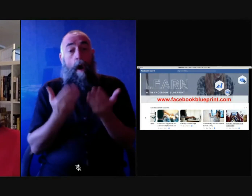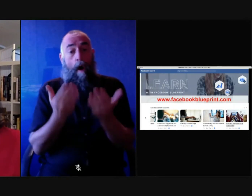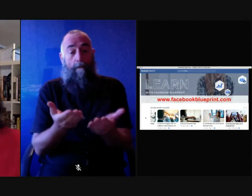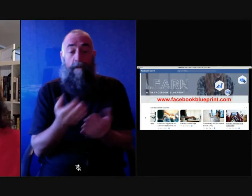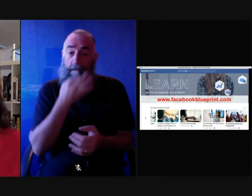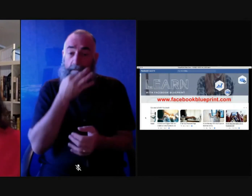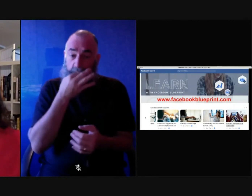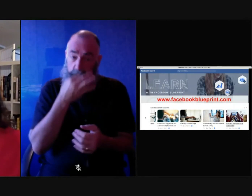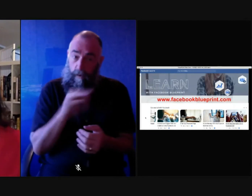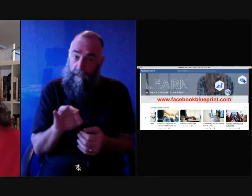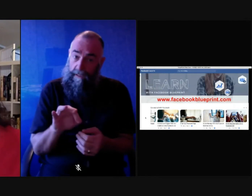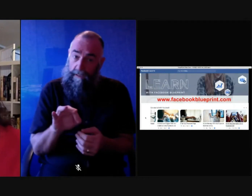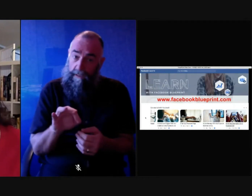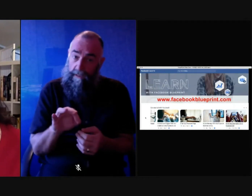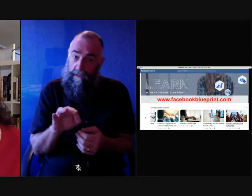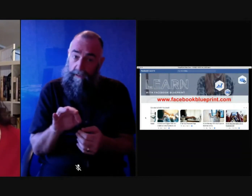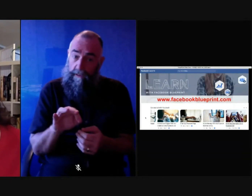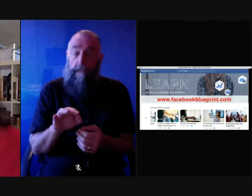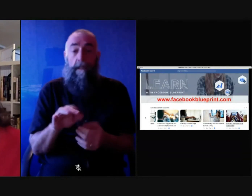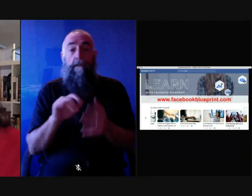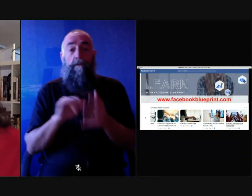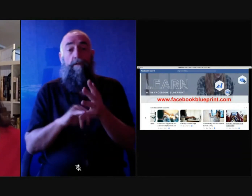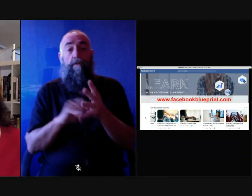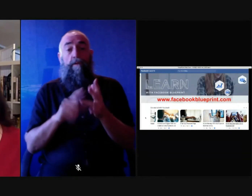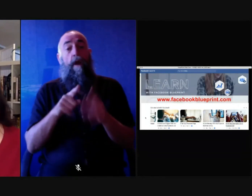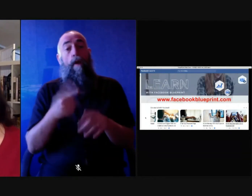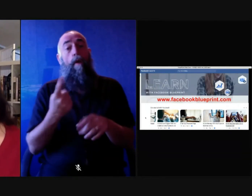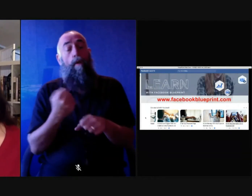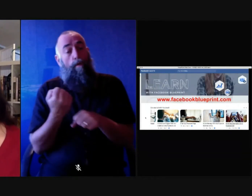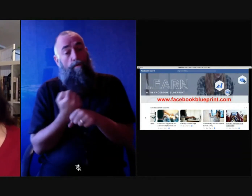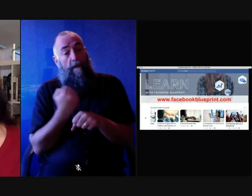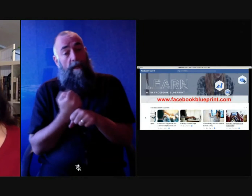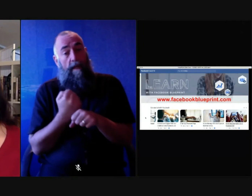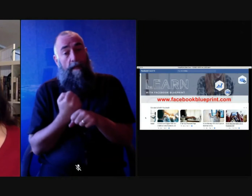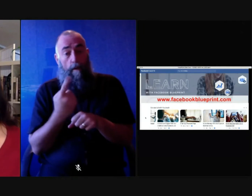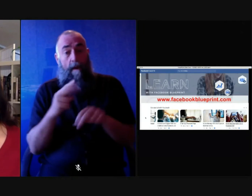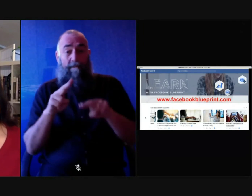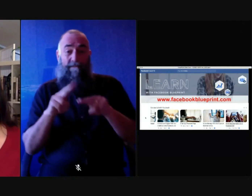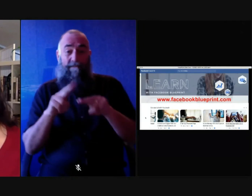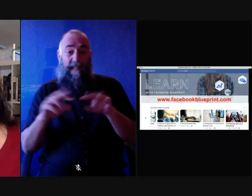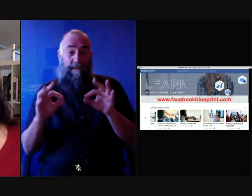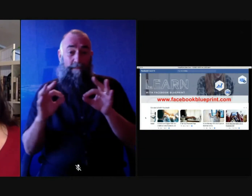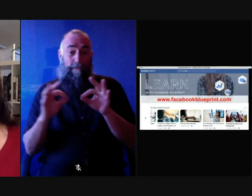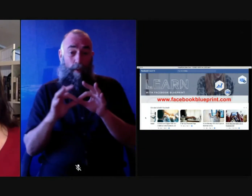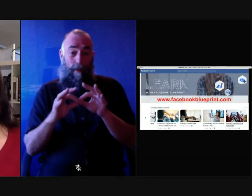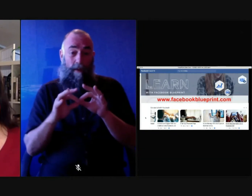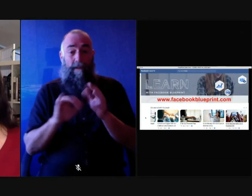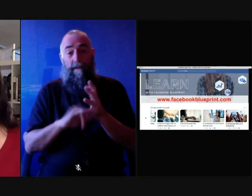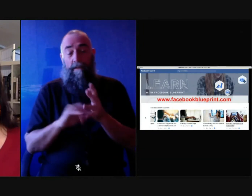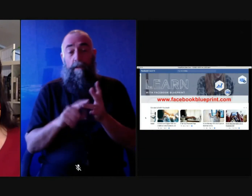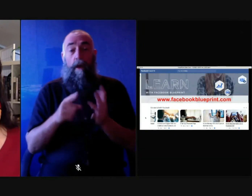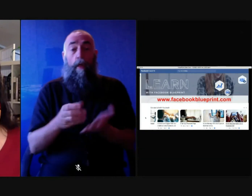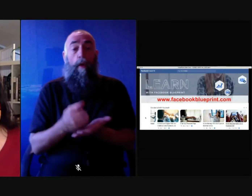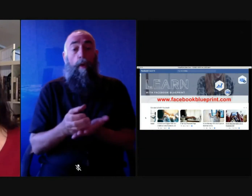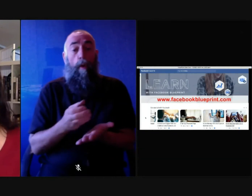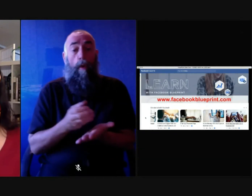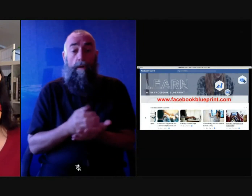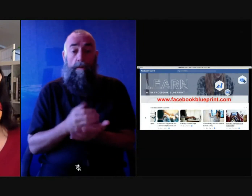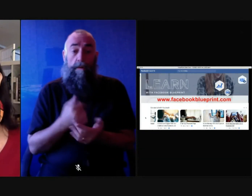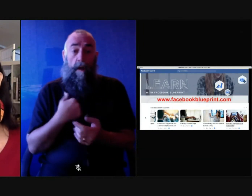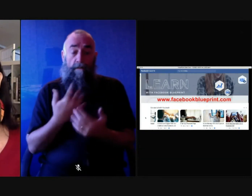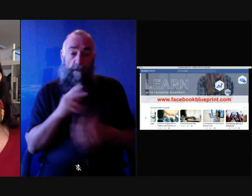courses which have all been created by Facebook, and the courses all look